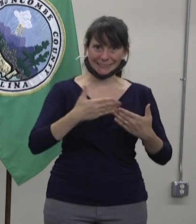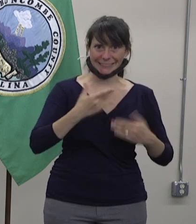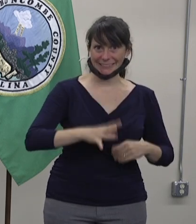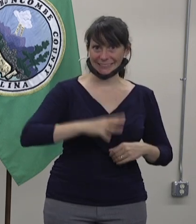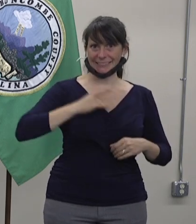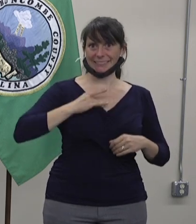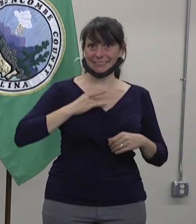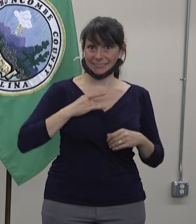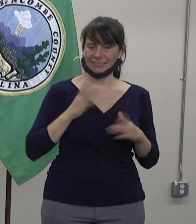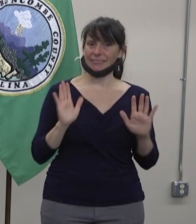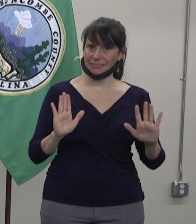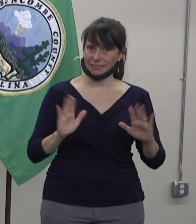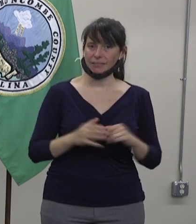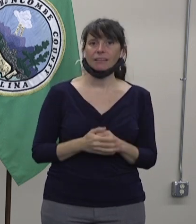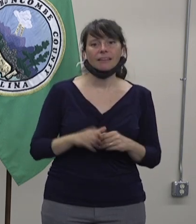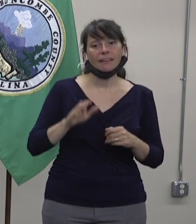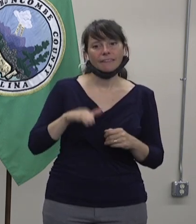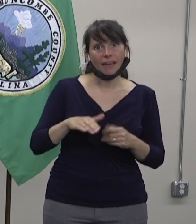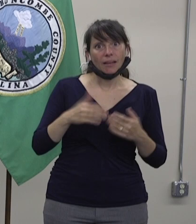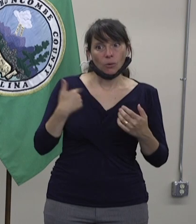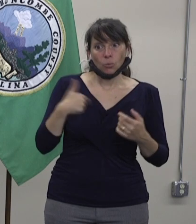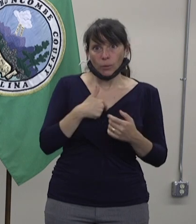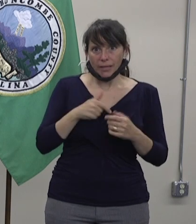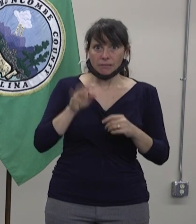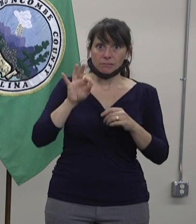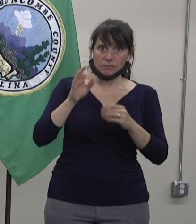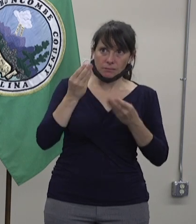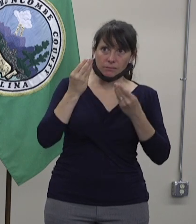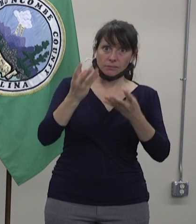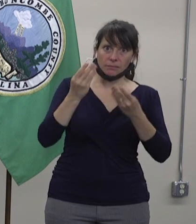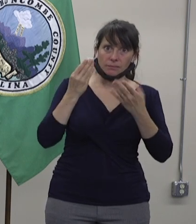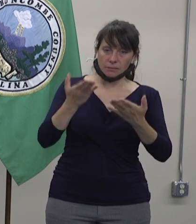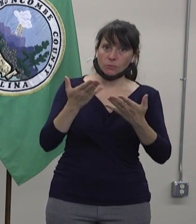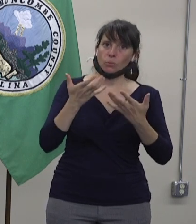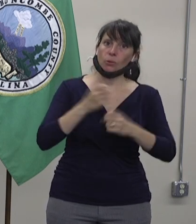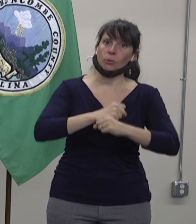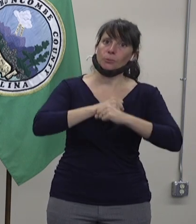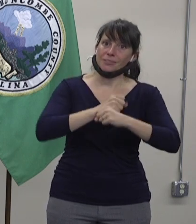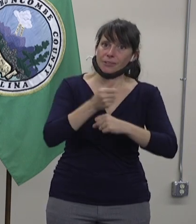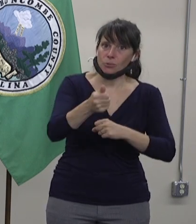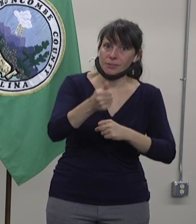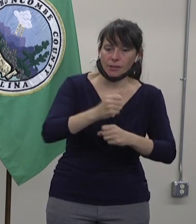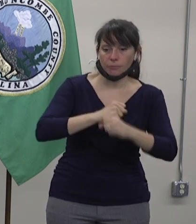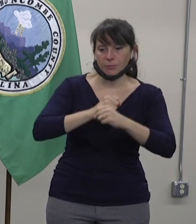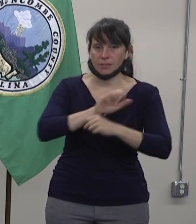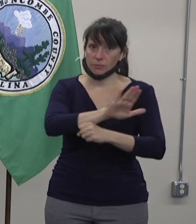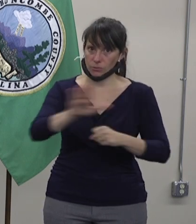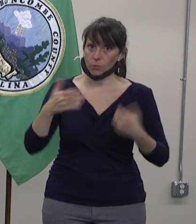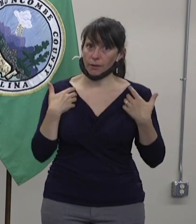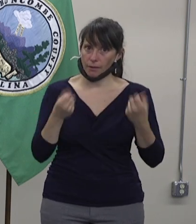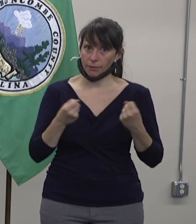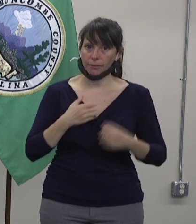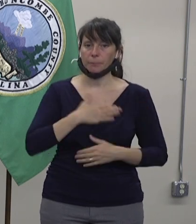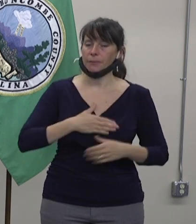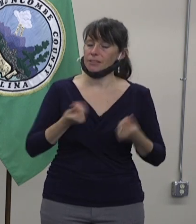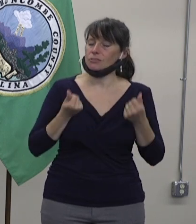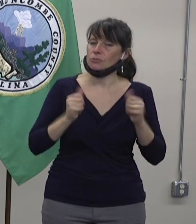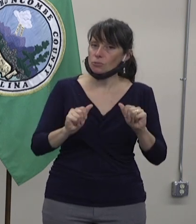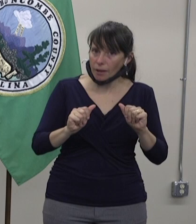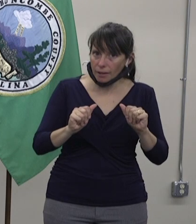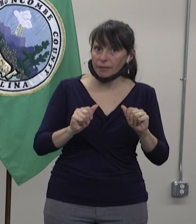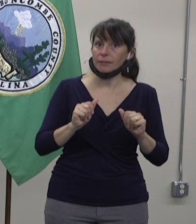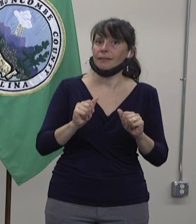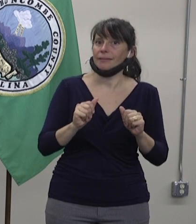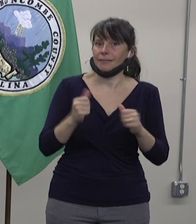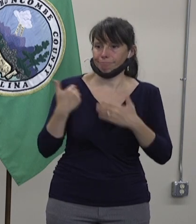help you take actions to protect yourself and your health. Please do what you can to stay safe and keep